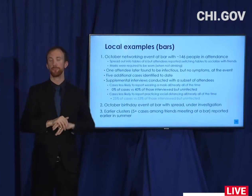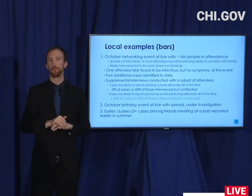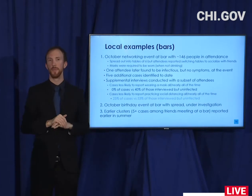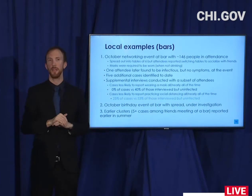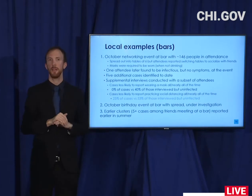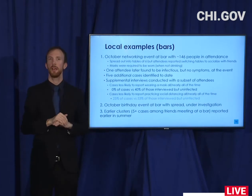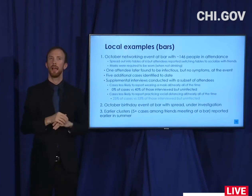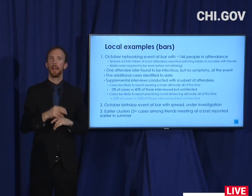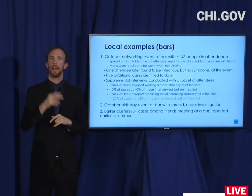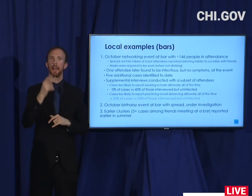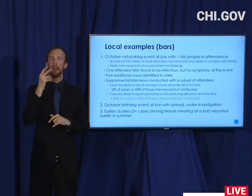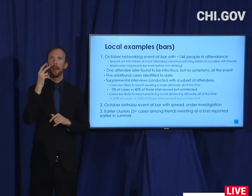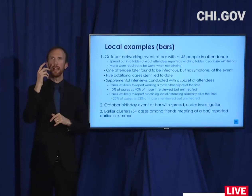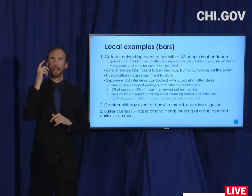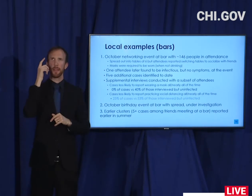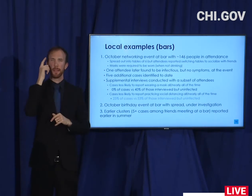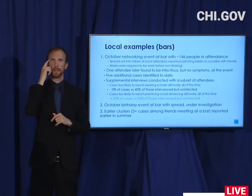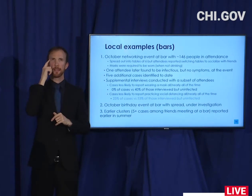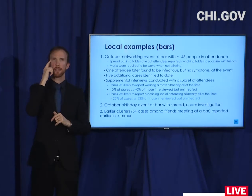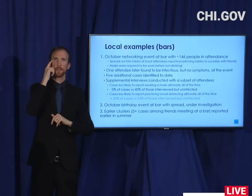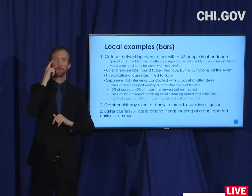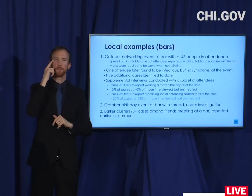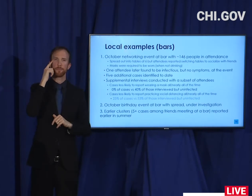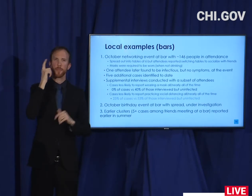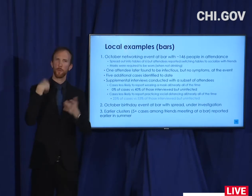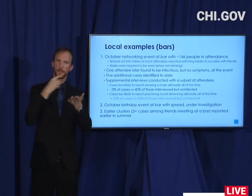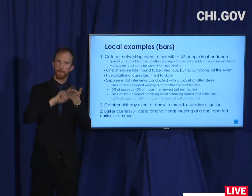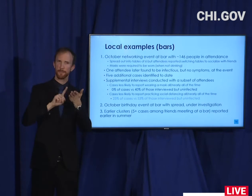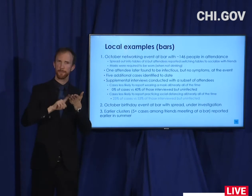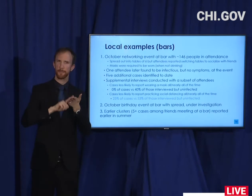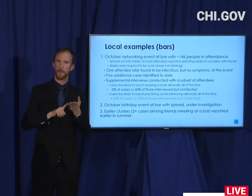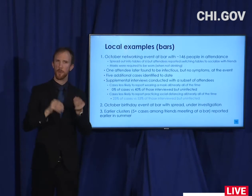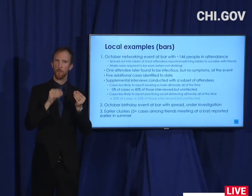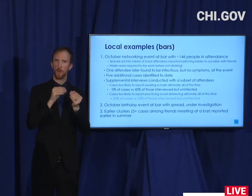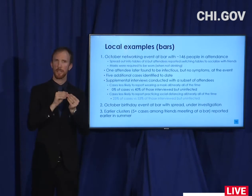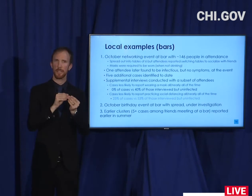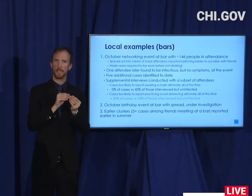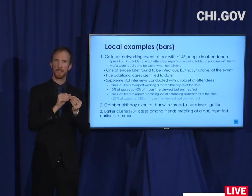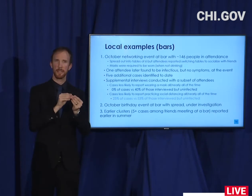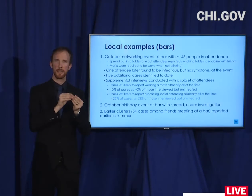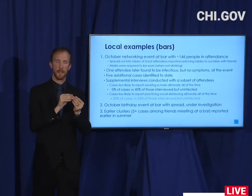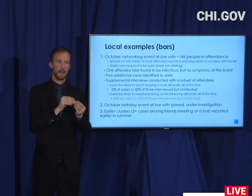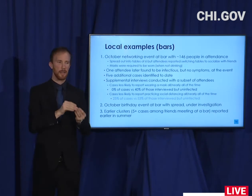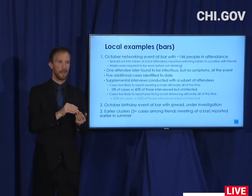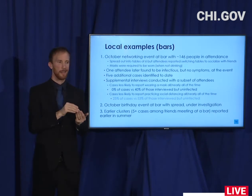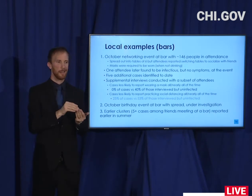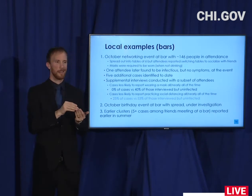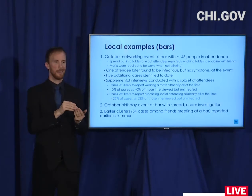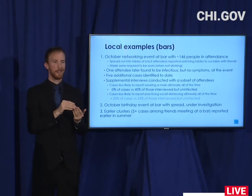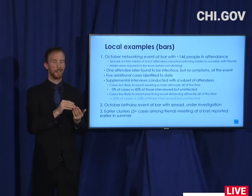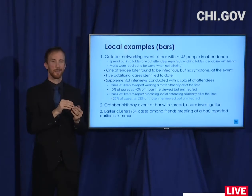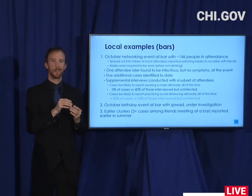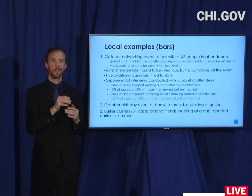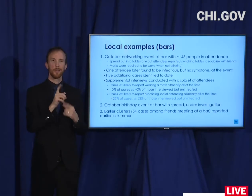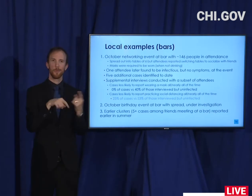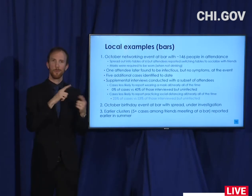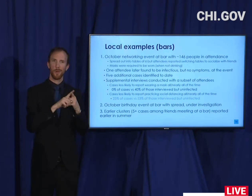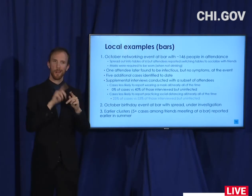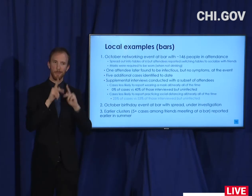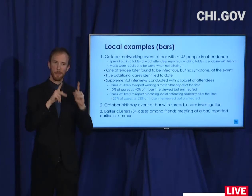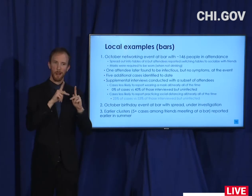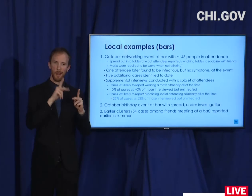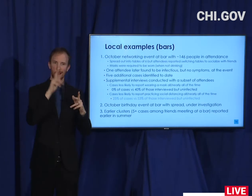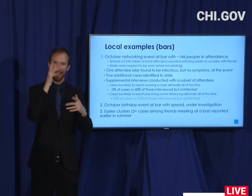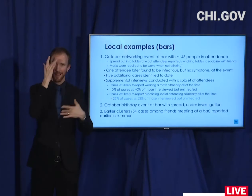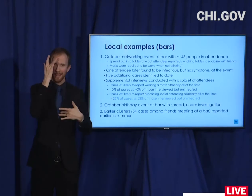And actually 0% of the people who were cases said, I was wearing a mask all or nearly all of the time.